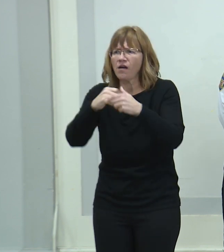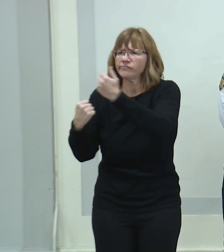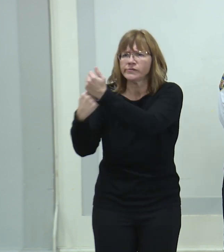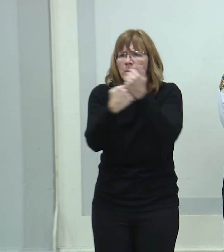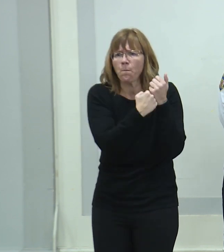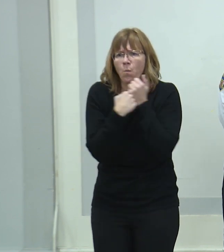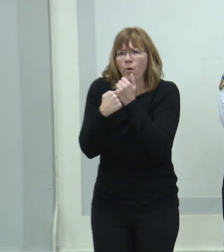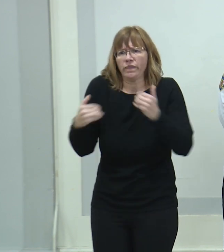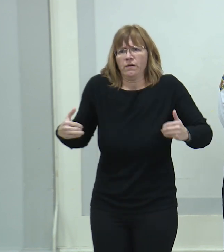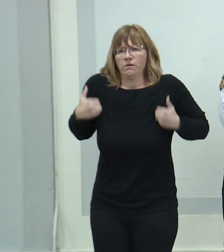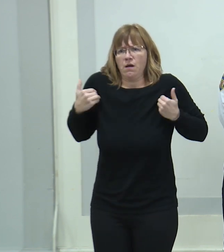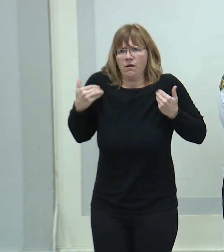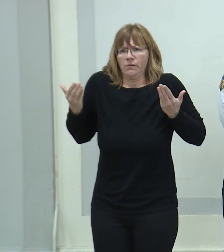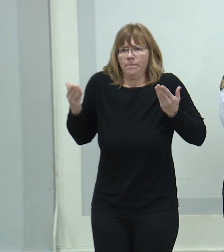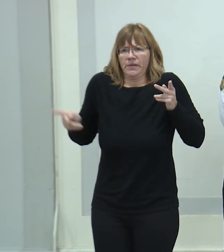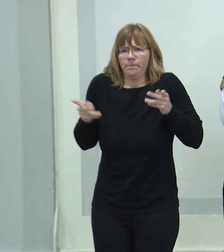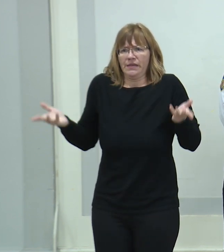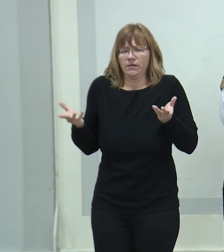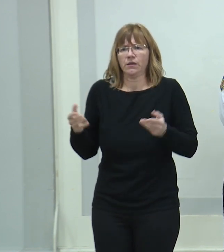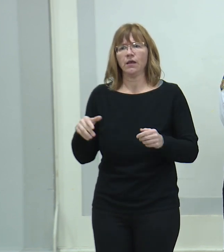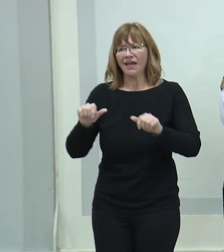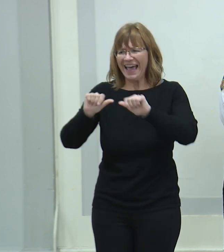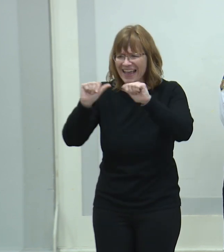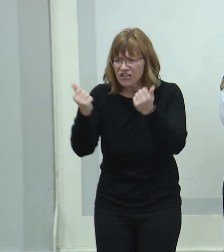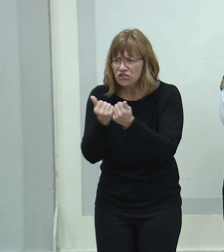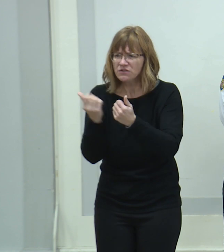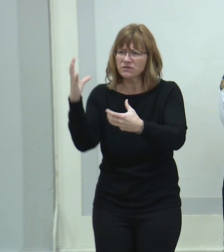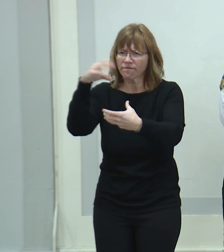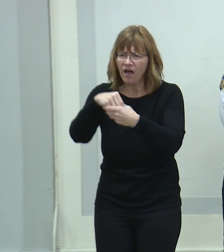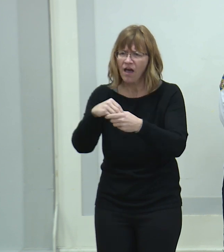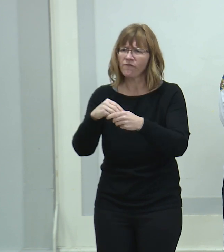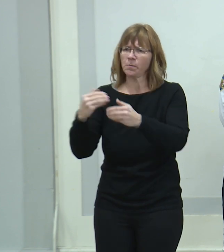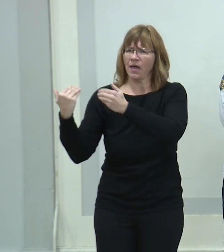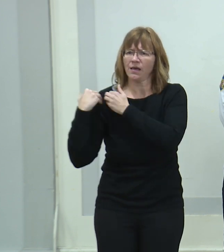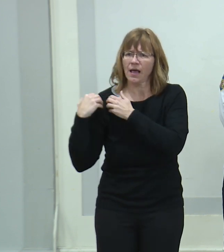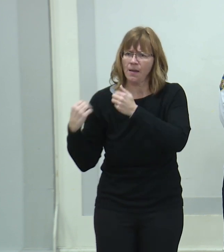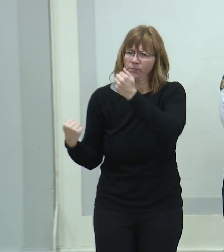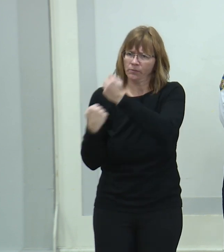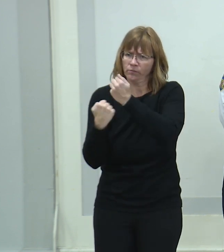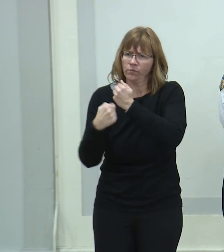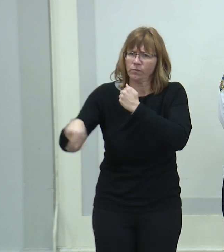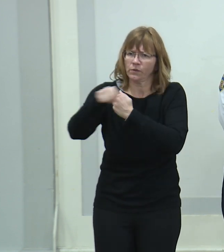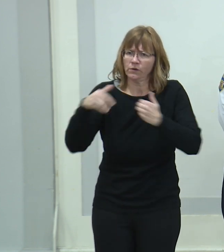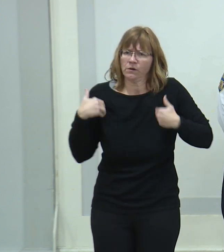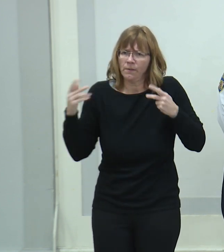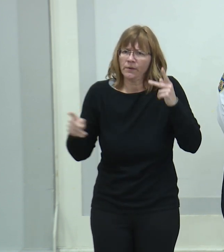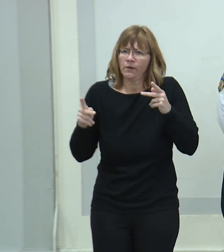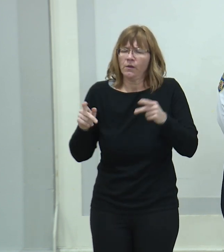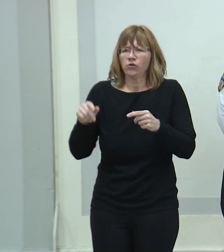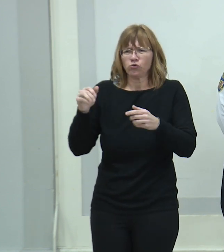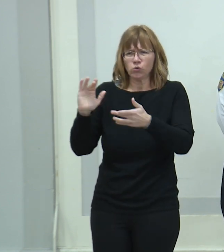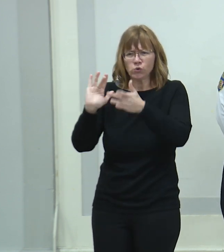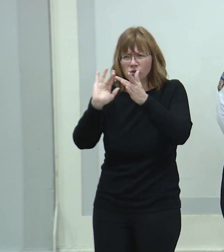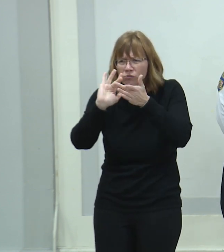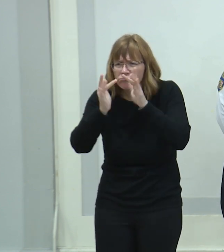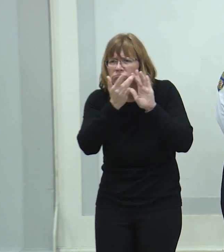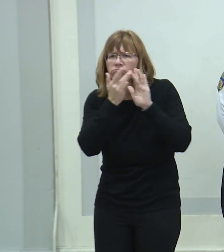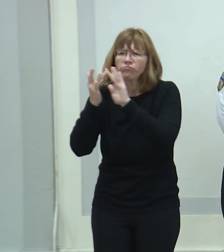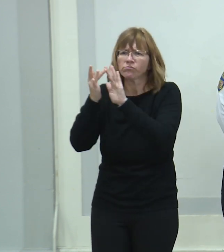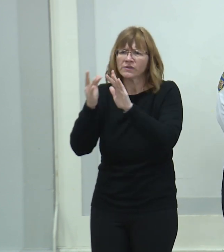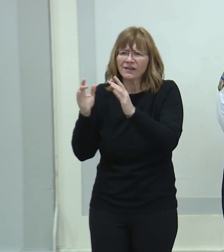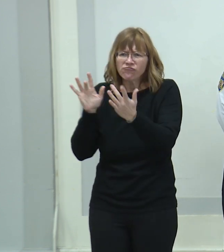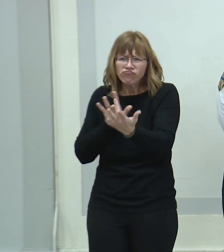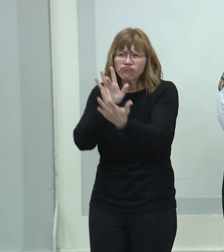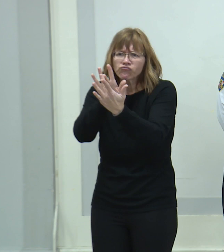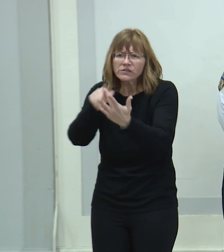on, and shifting to this virtual world, we also have to understand the impacts that that has on our young people as well. And this is why